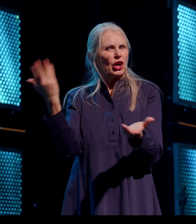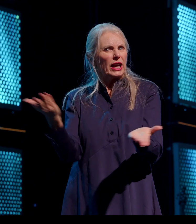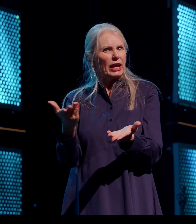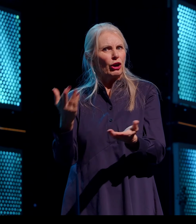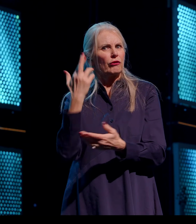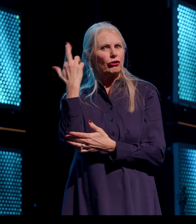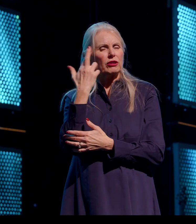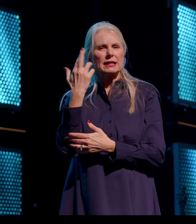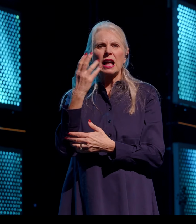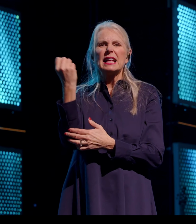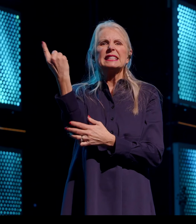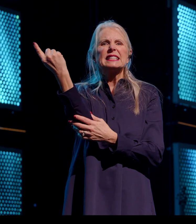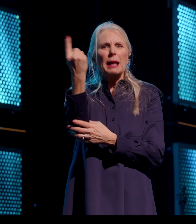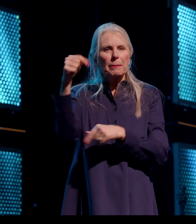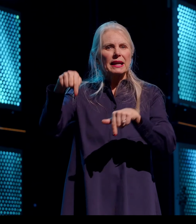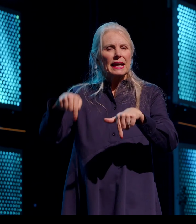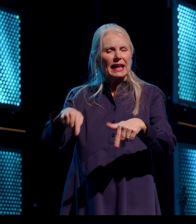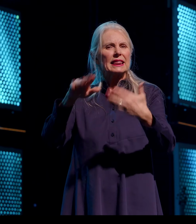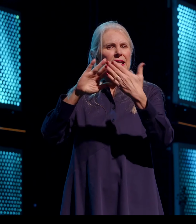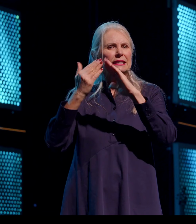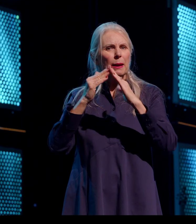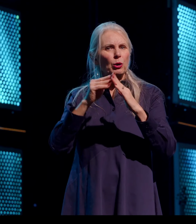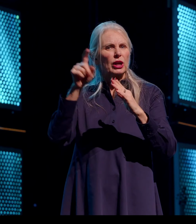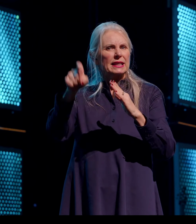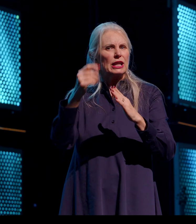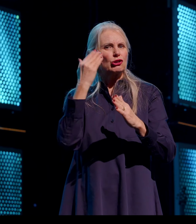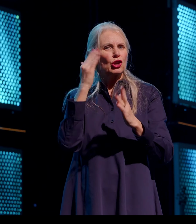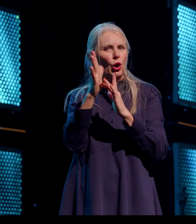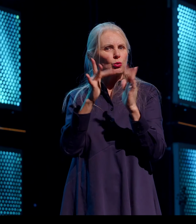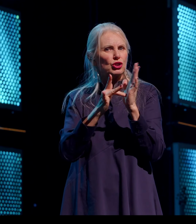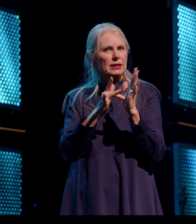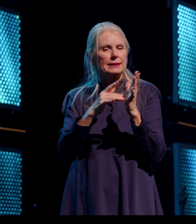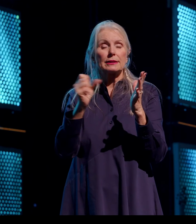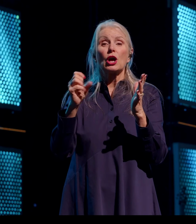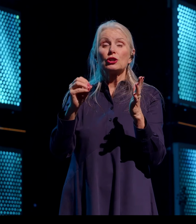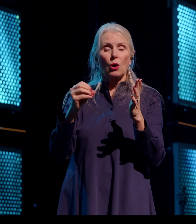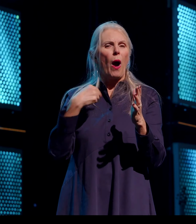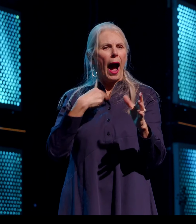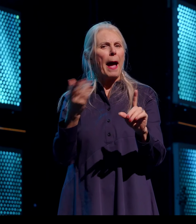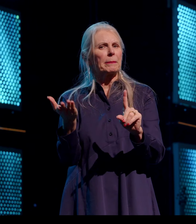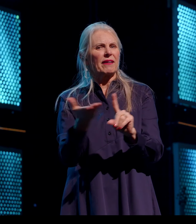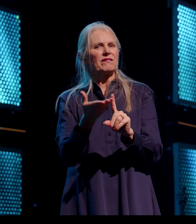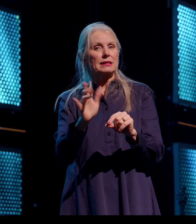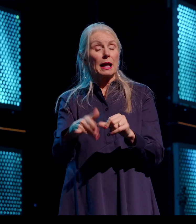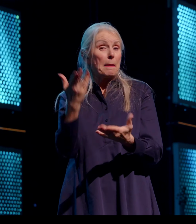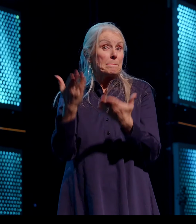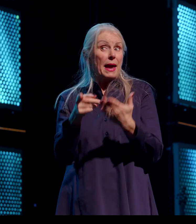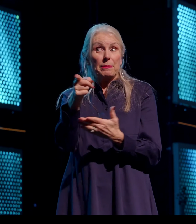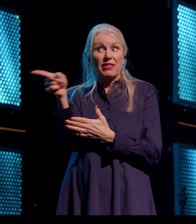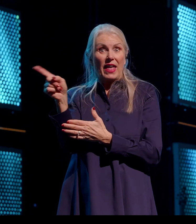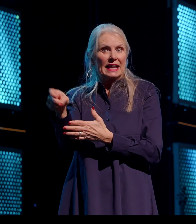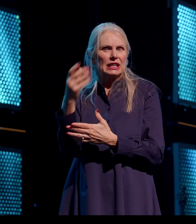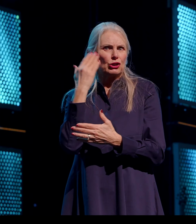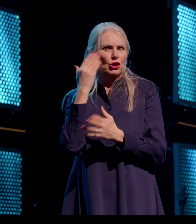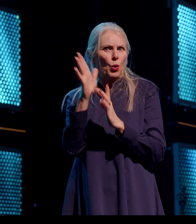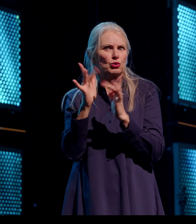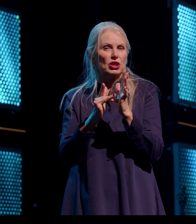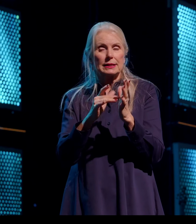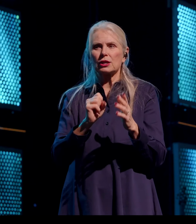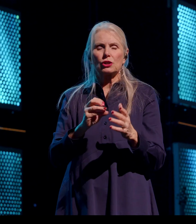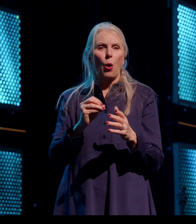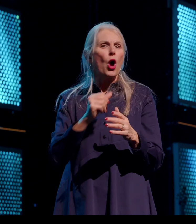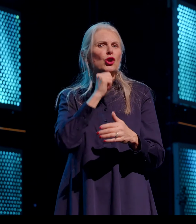here for someone here in this neighborhood needs to know Jesus. I am convinced of it. We're here for, and maybe it's them." And I was like, "Well, we think you just scared them